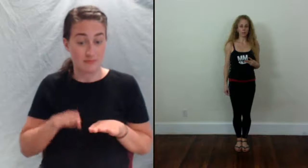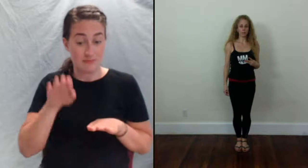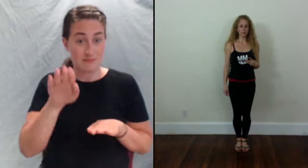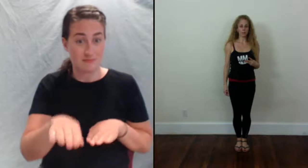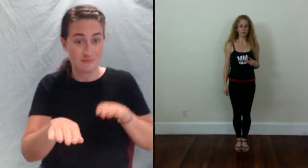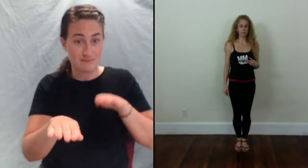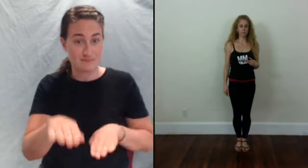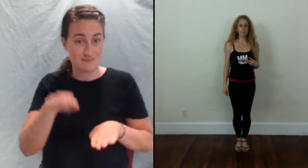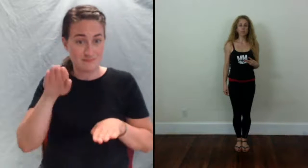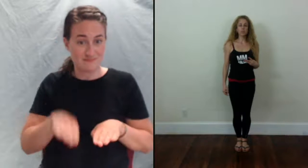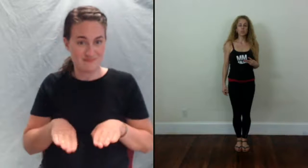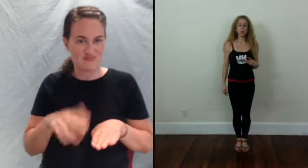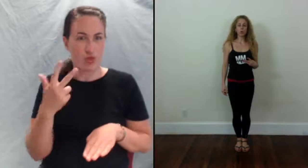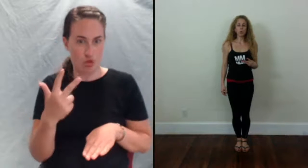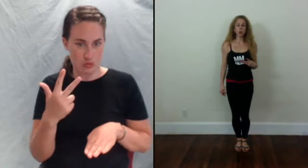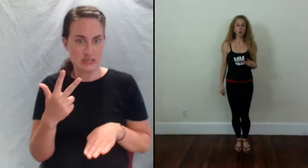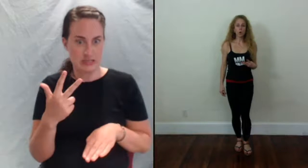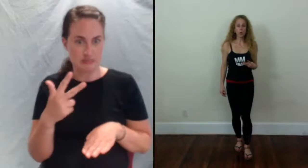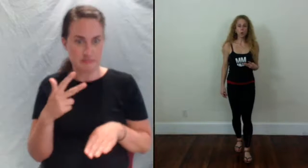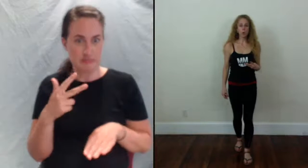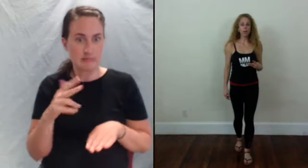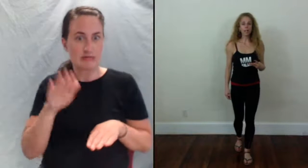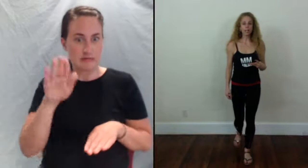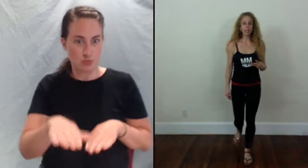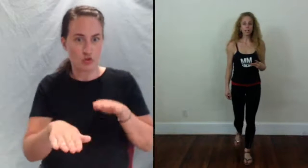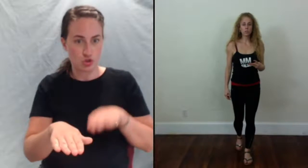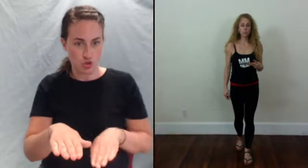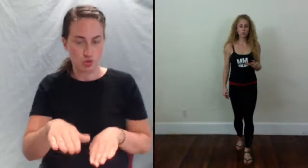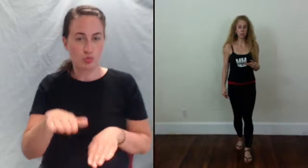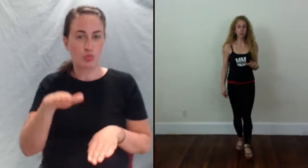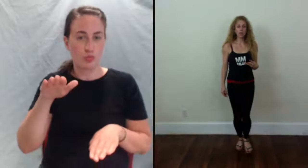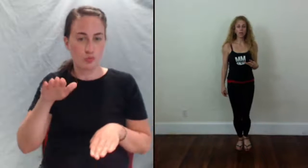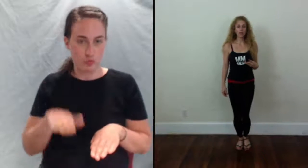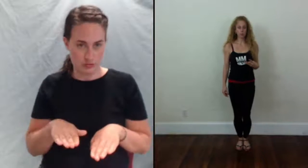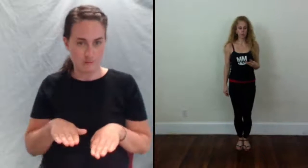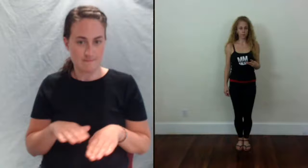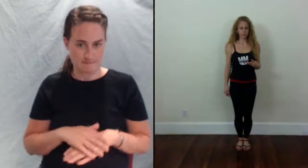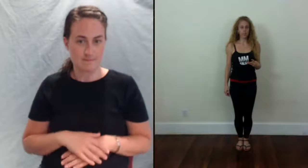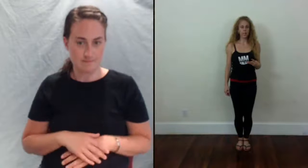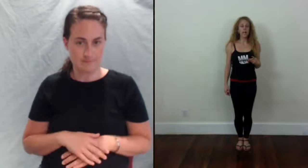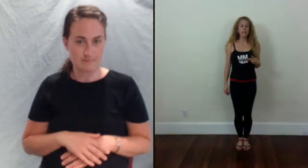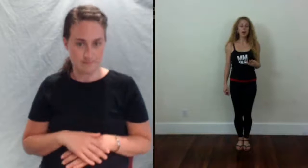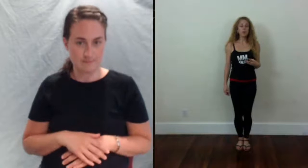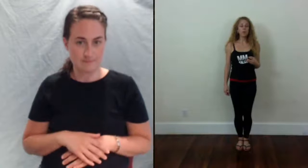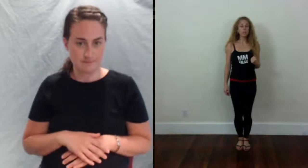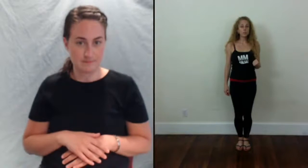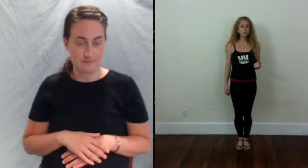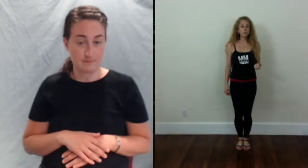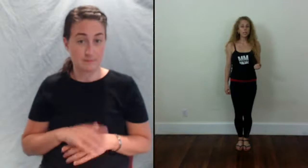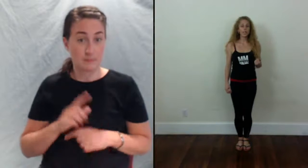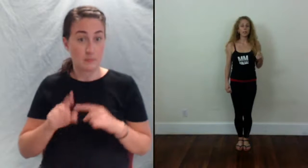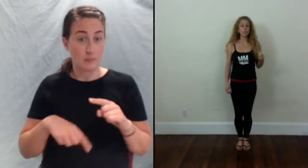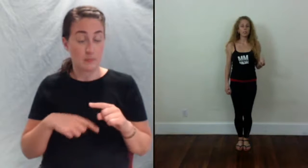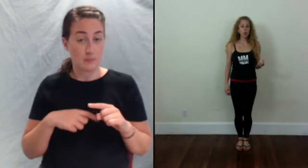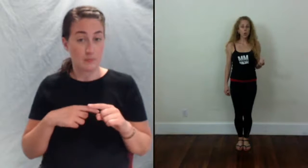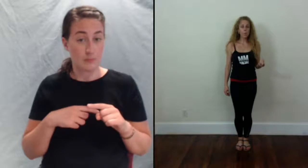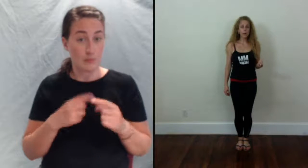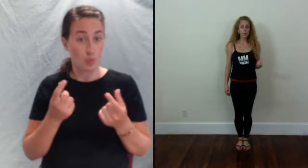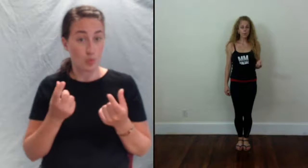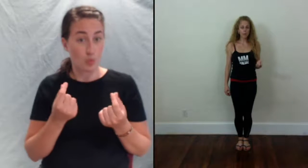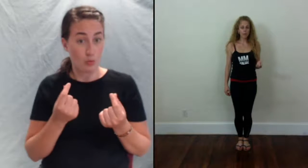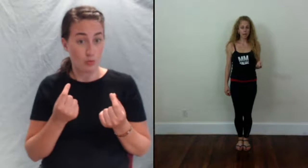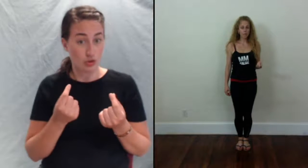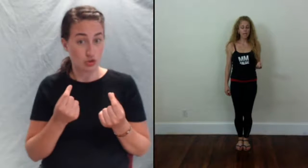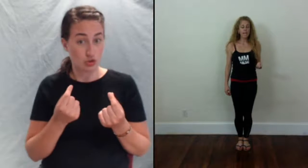together. So, 1, 2, 3. Now, what we do in our